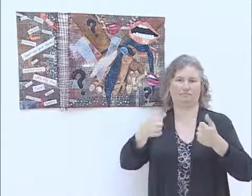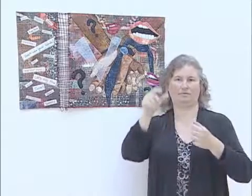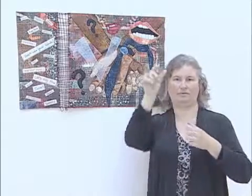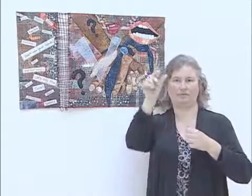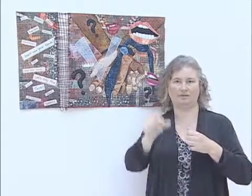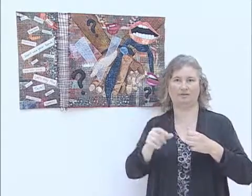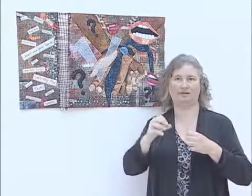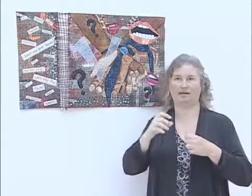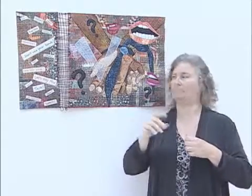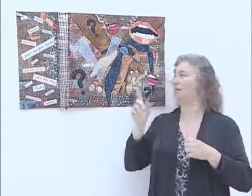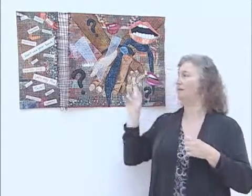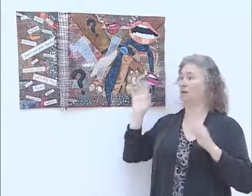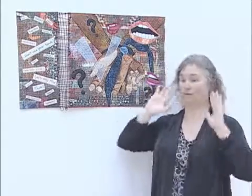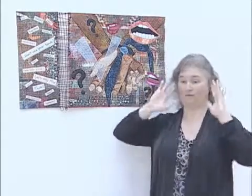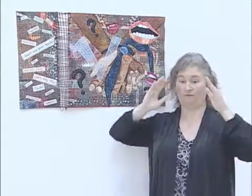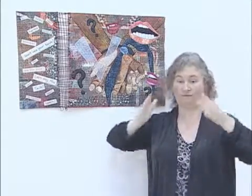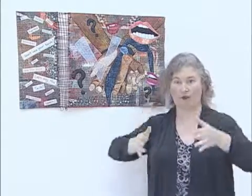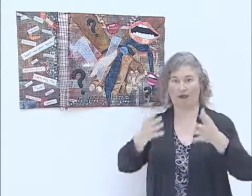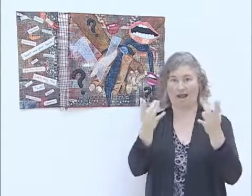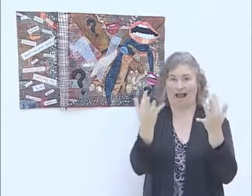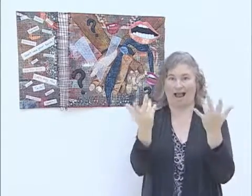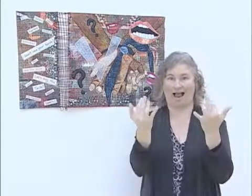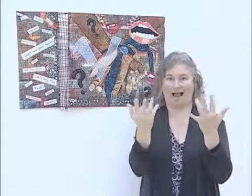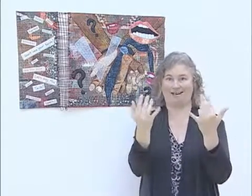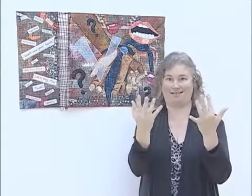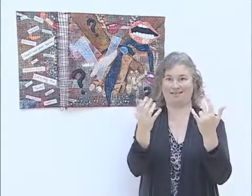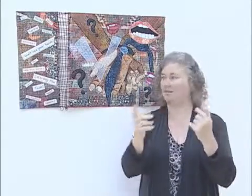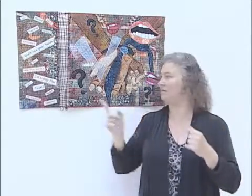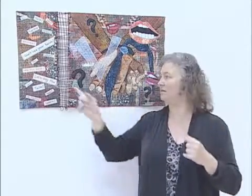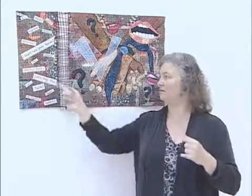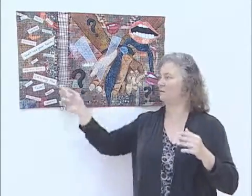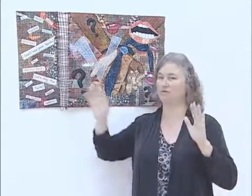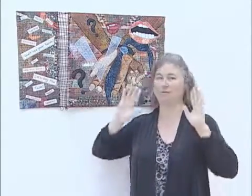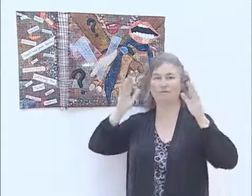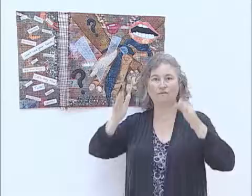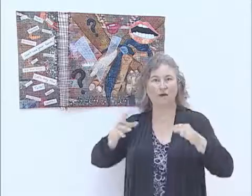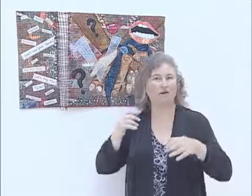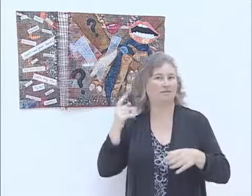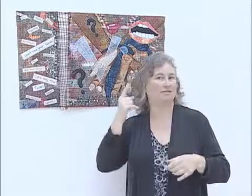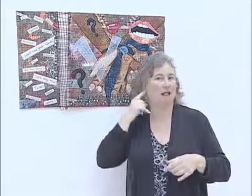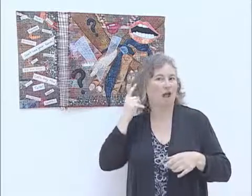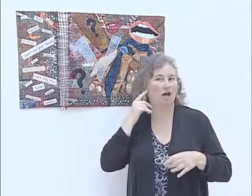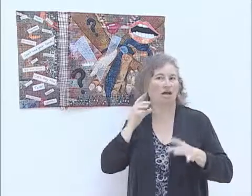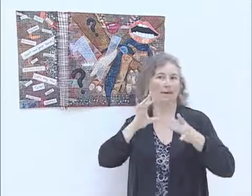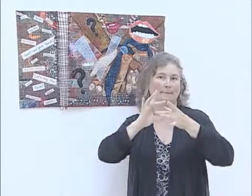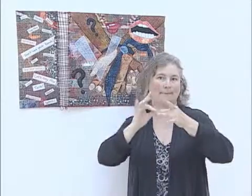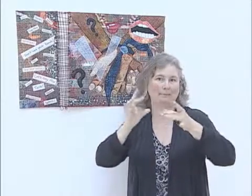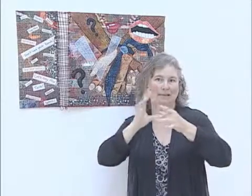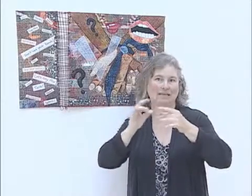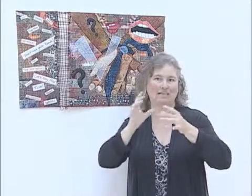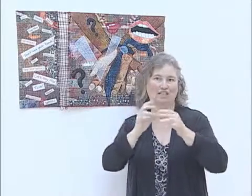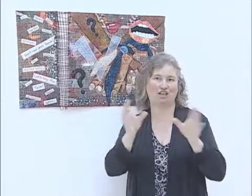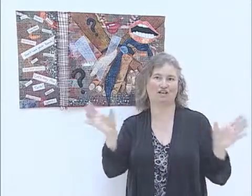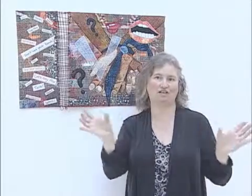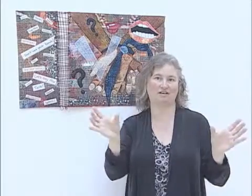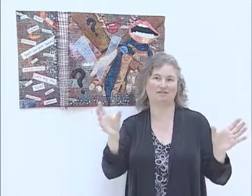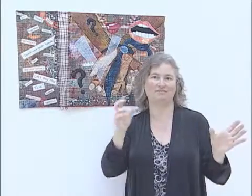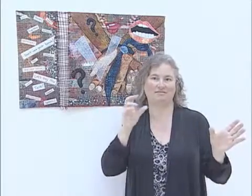Now, the reason I have this sort of bar separating these sides is because one side focuses on the hands and the other is more the sounds, the messages that we